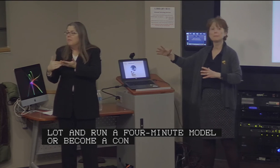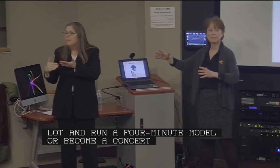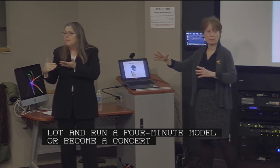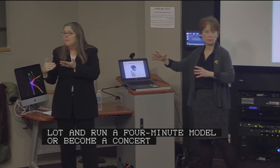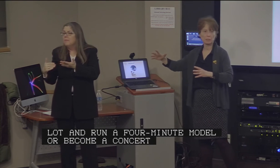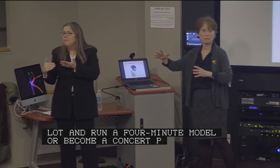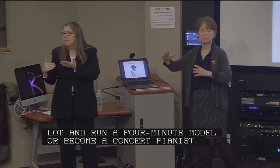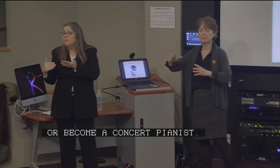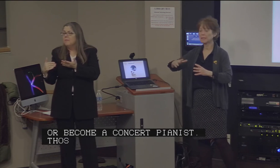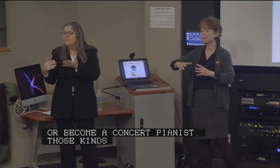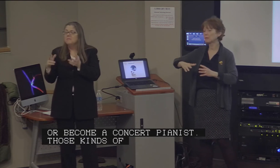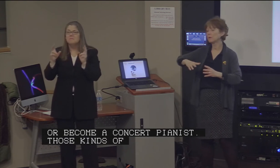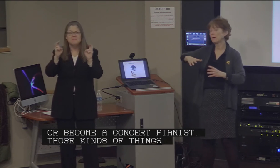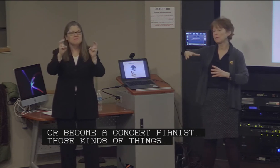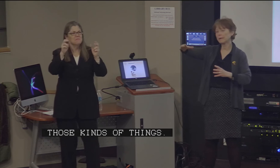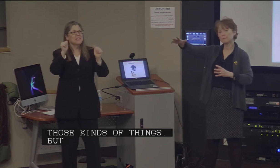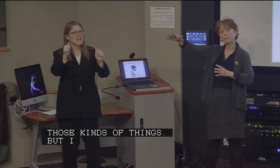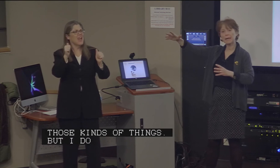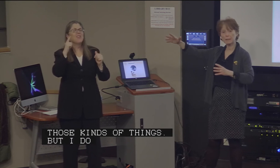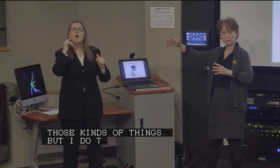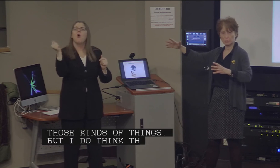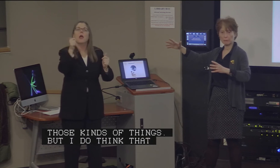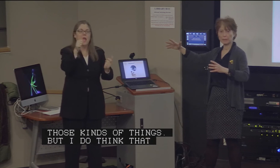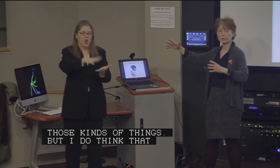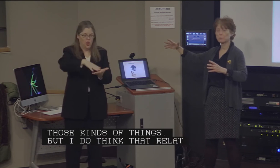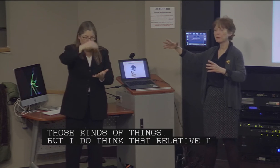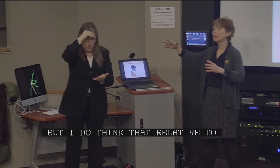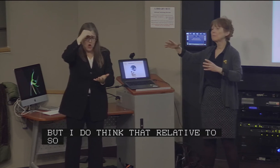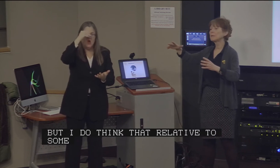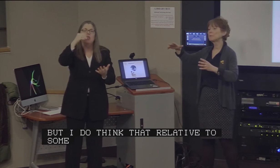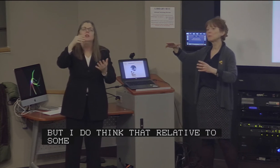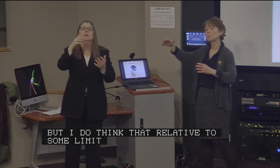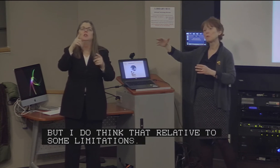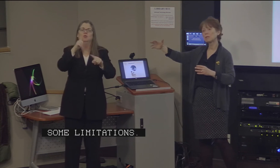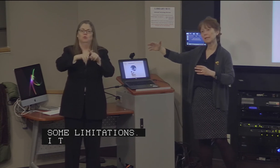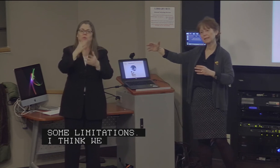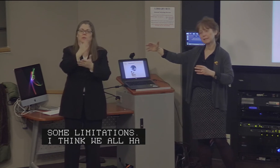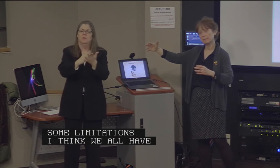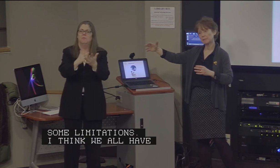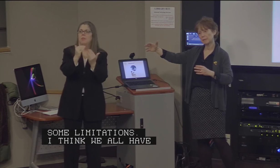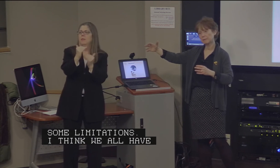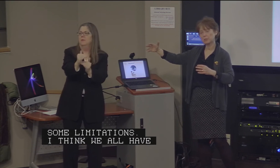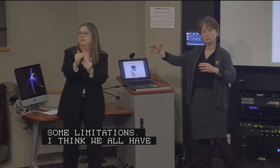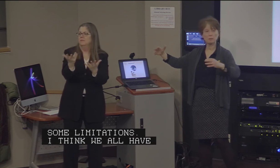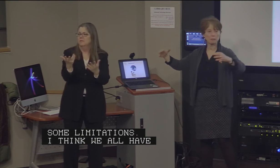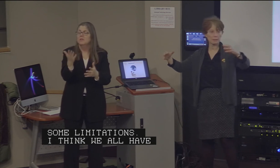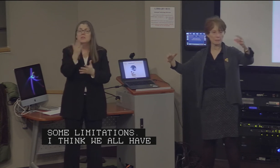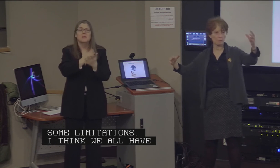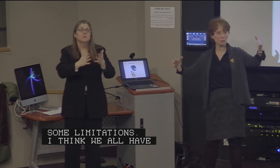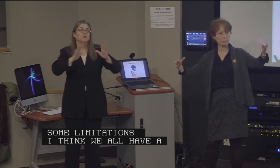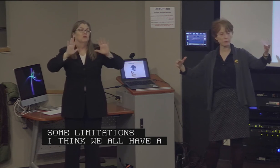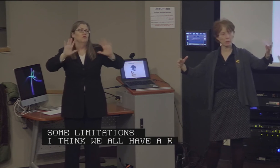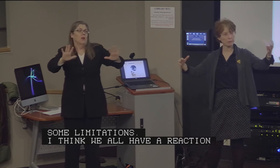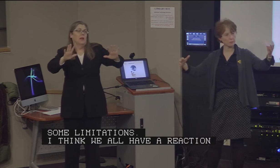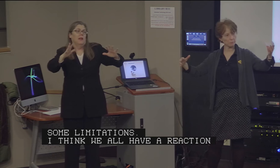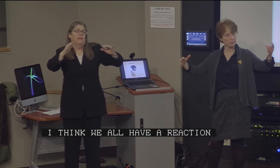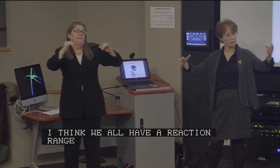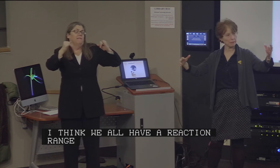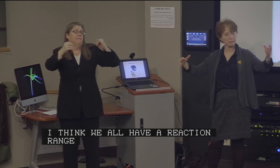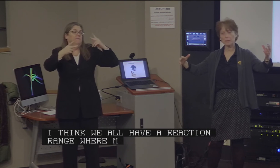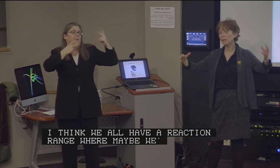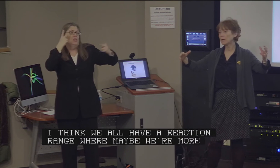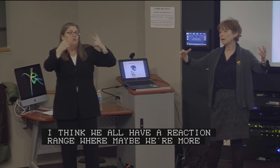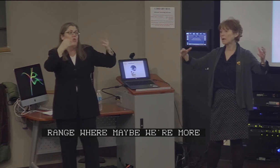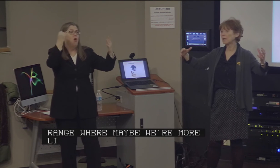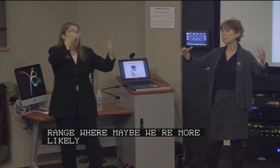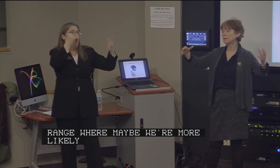some limitations, I mean, I think we all have a reaction range where maybe we're more likely to be a great visual artist than a wonderful concert